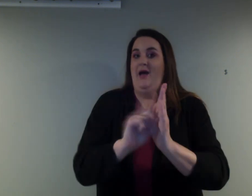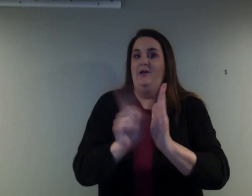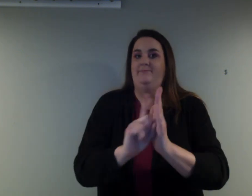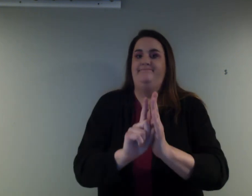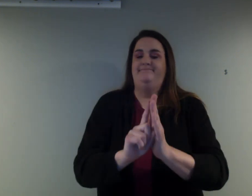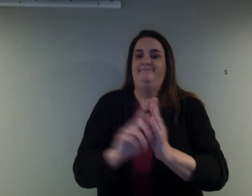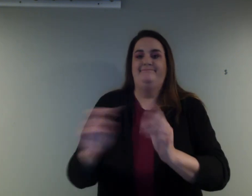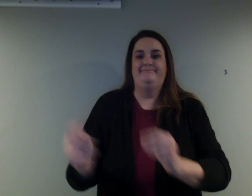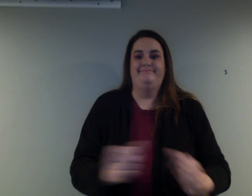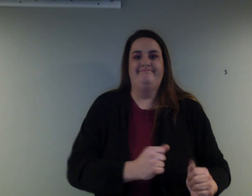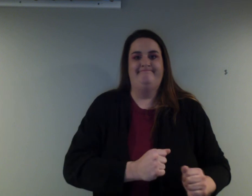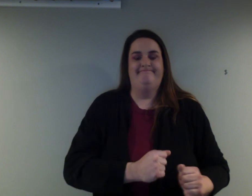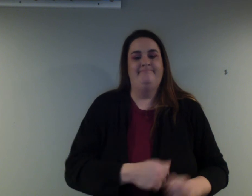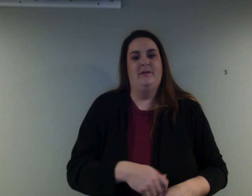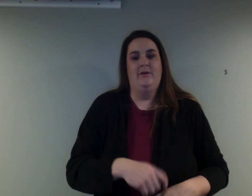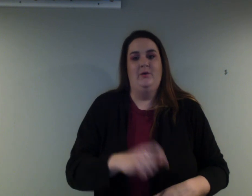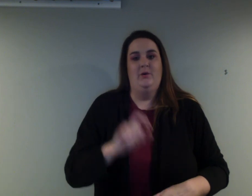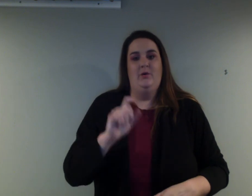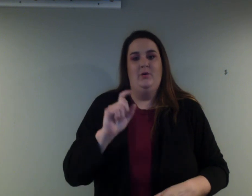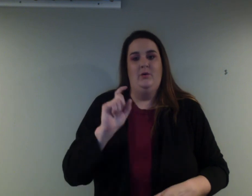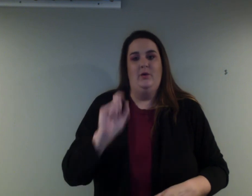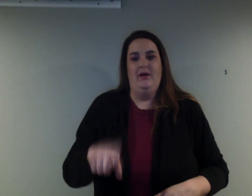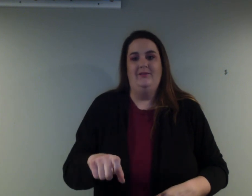pick up where we left off tomorrow.